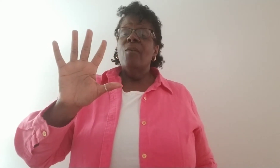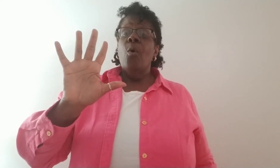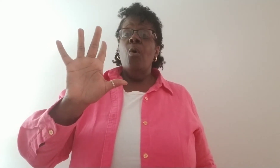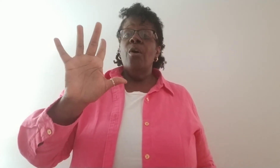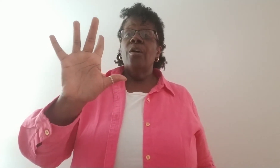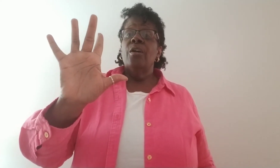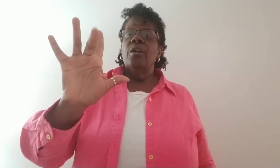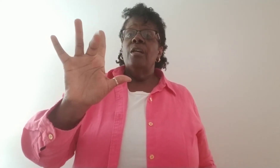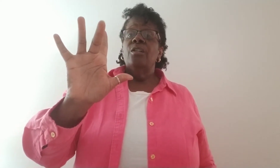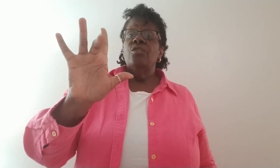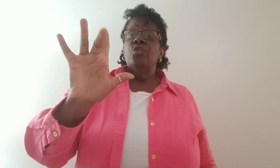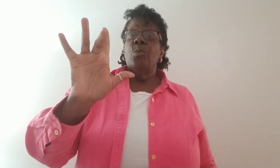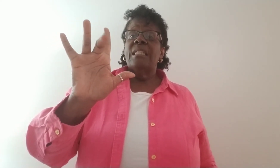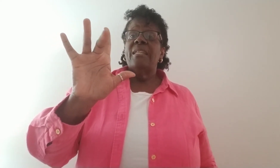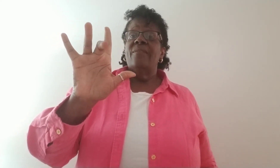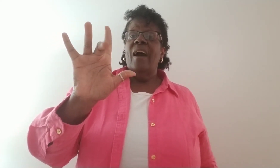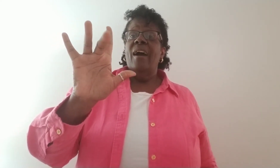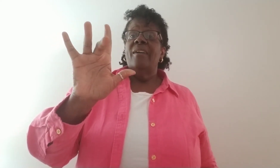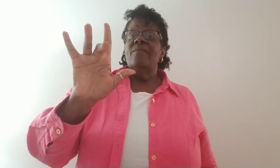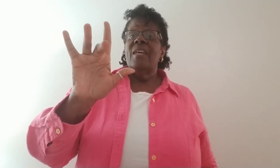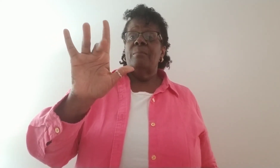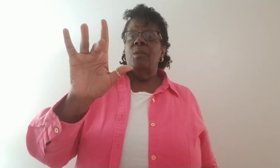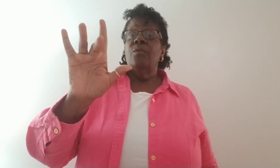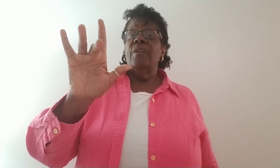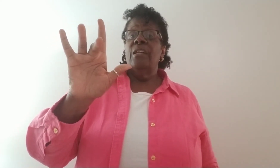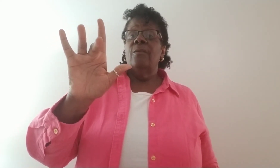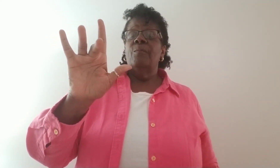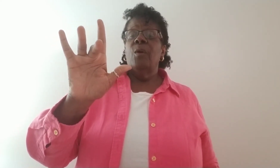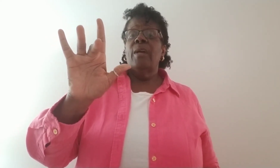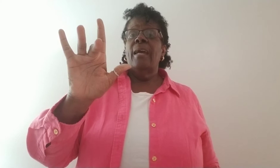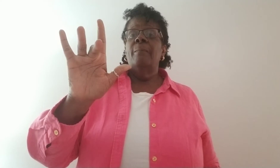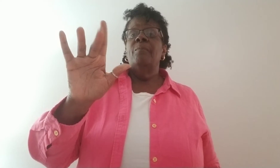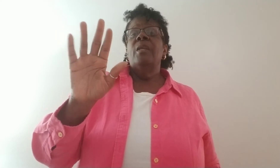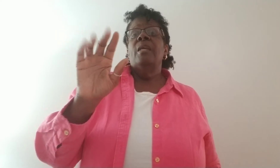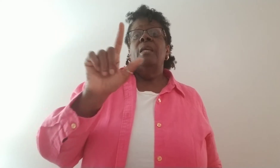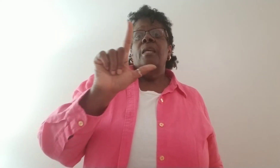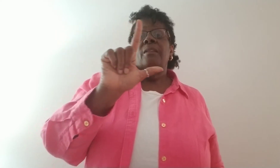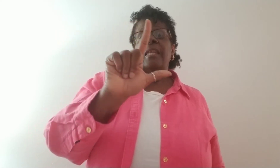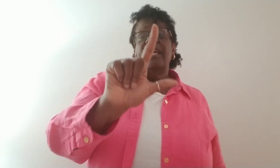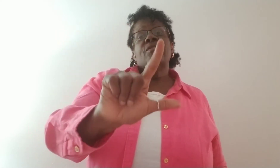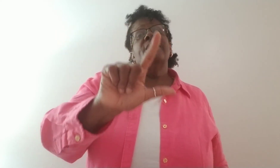or 25, that middle finger, okay? Then after that